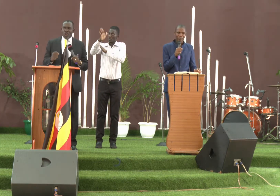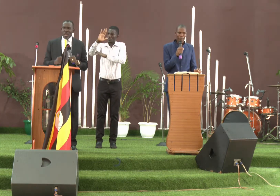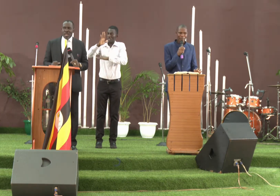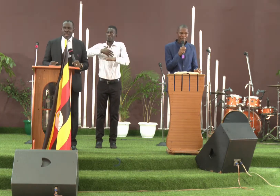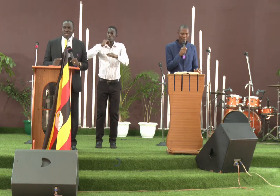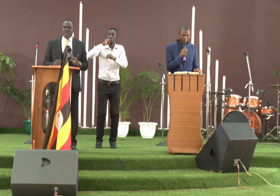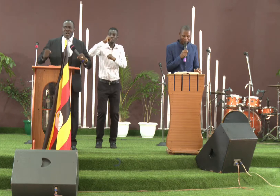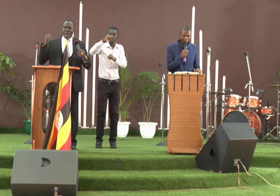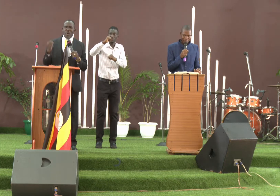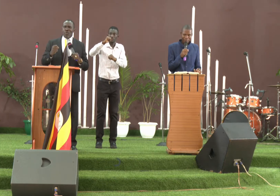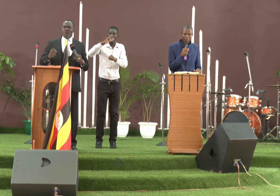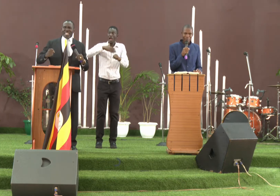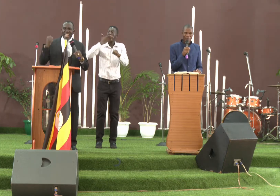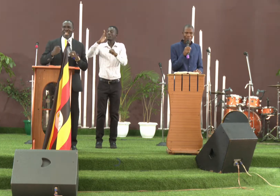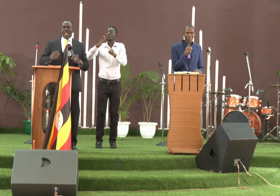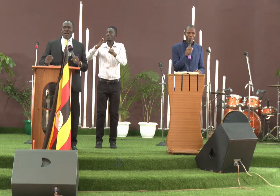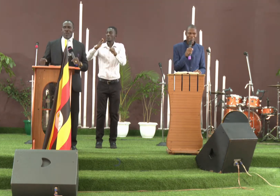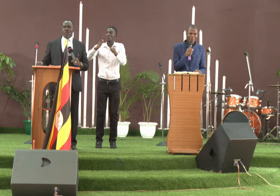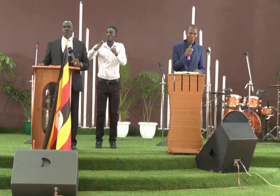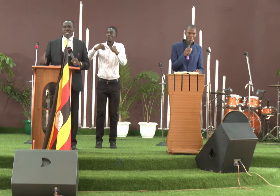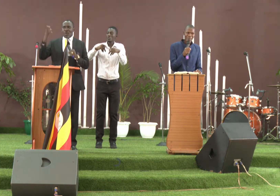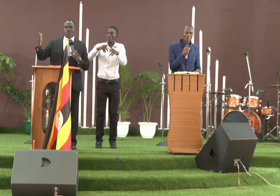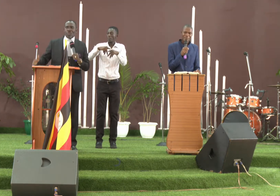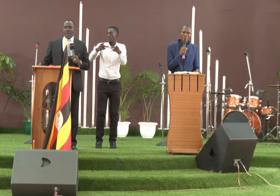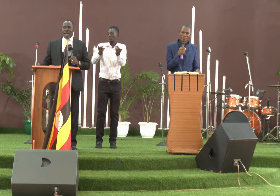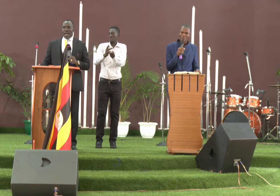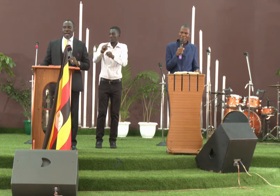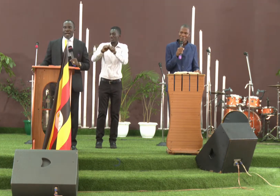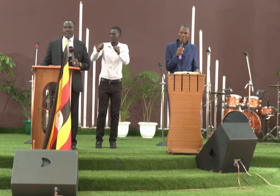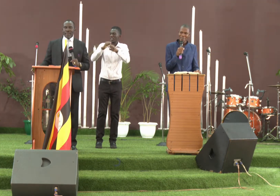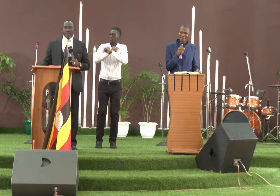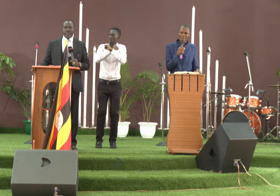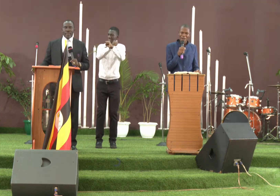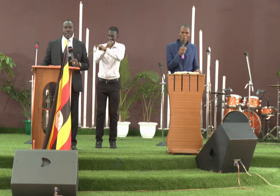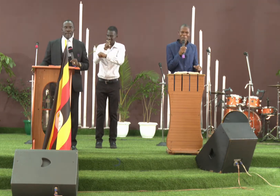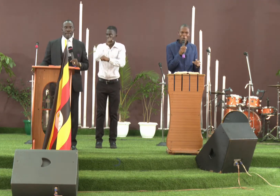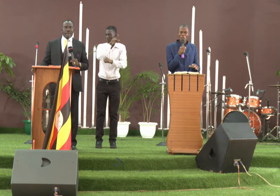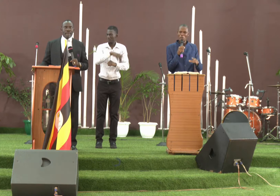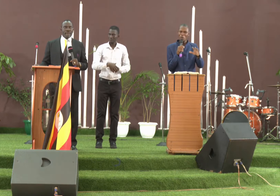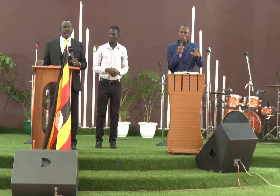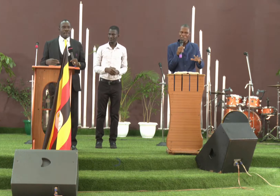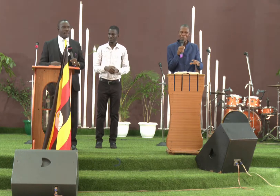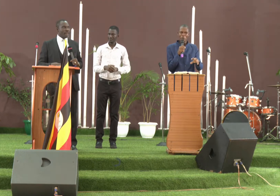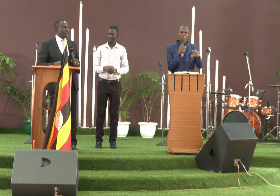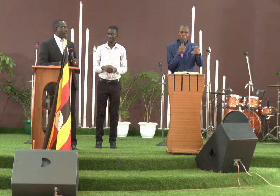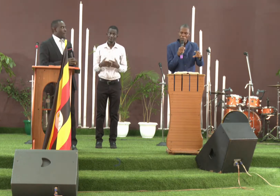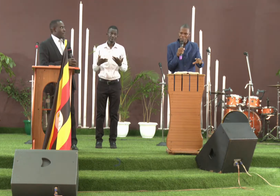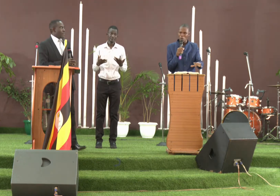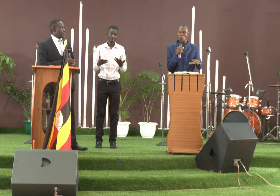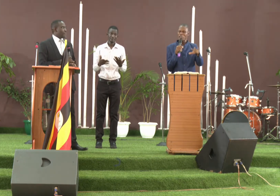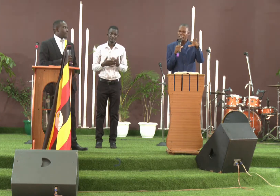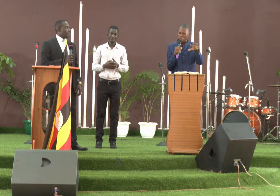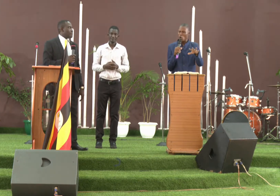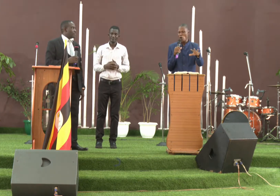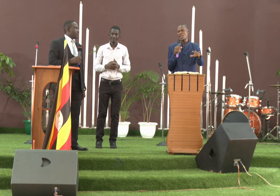yo. Ndi mugabo gwo ate ndi ngabo. Nja kukumanga. I'm the Lord your God. I'm your shield.